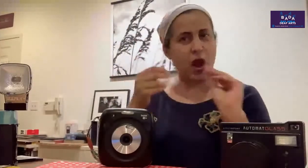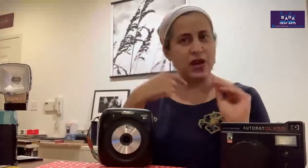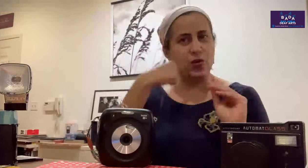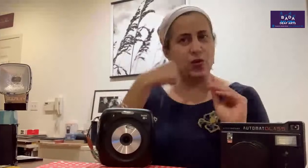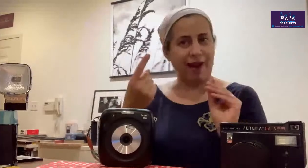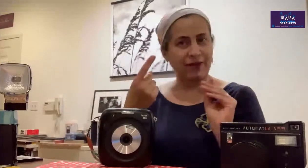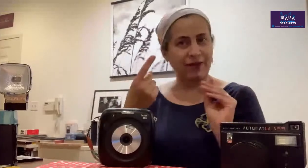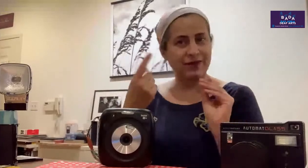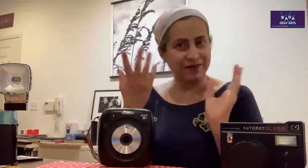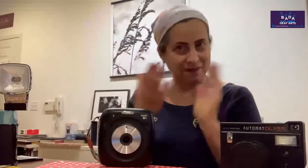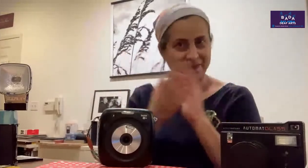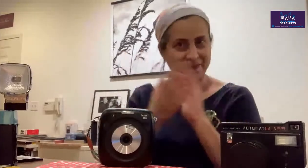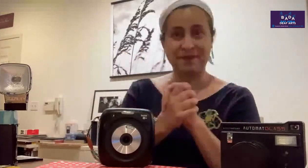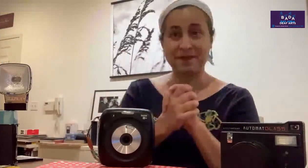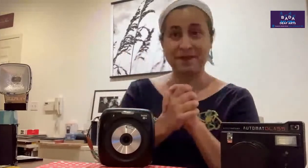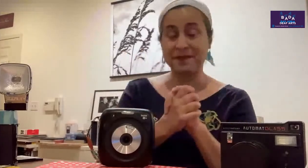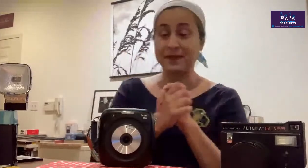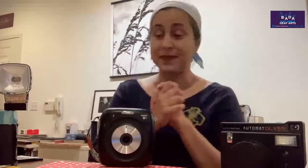coming and it's windy.